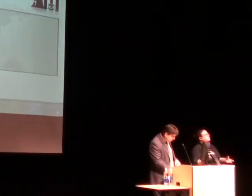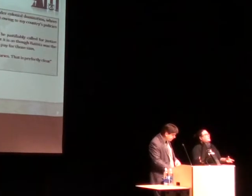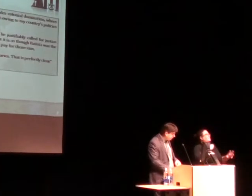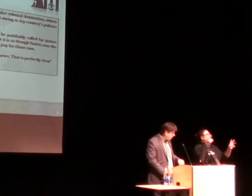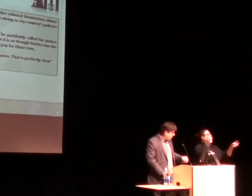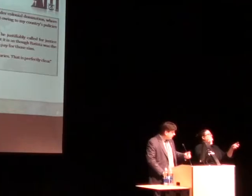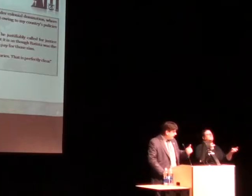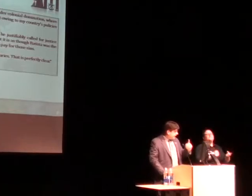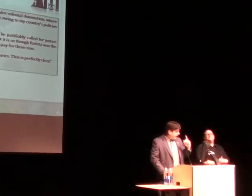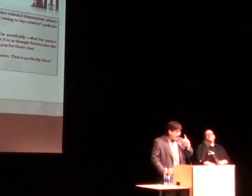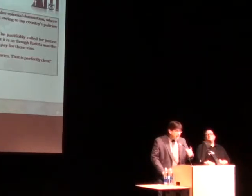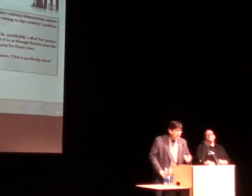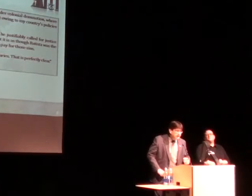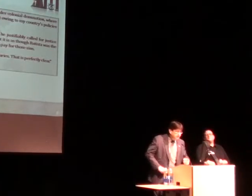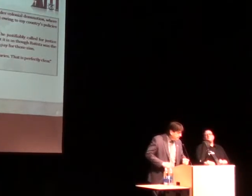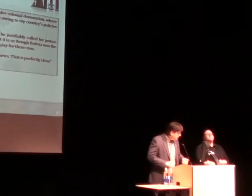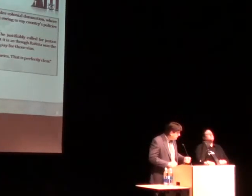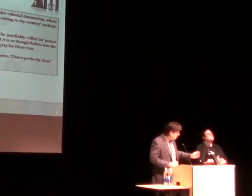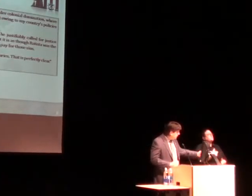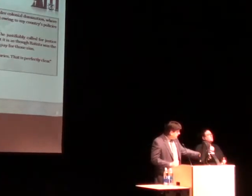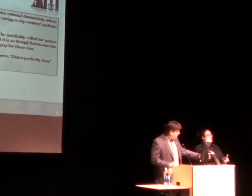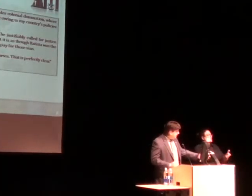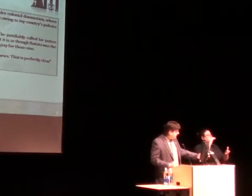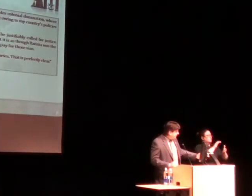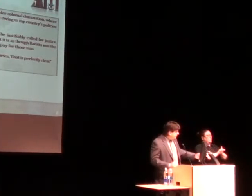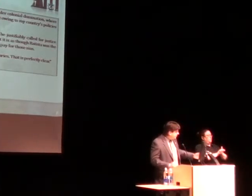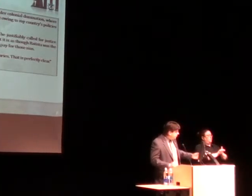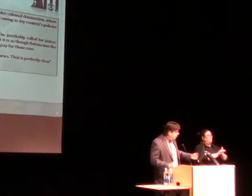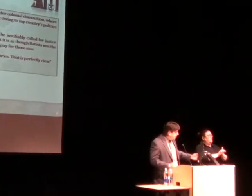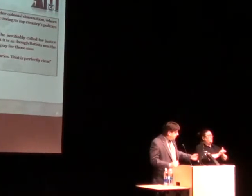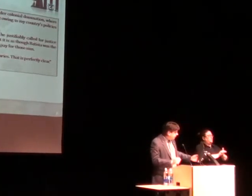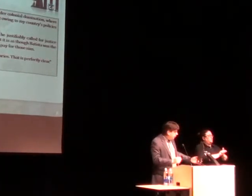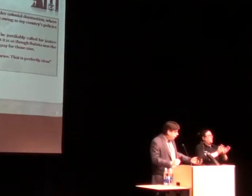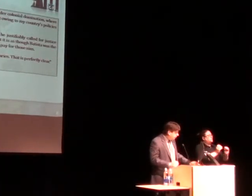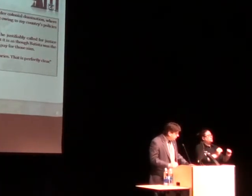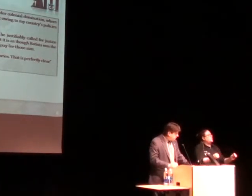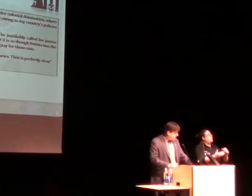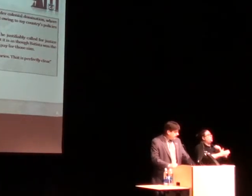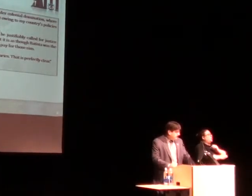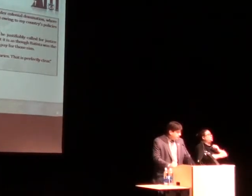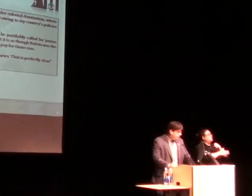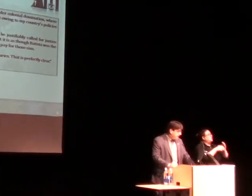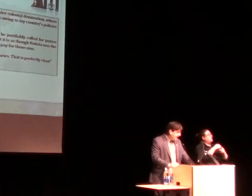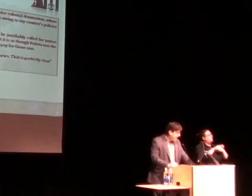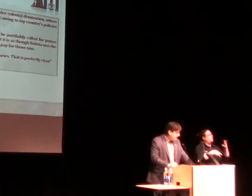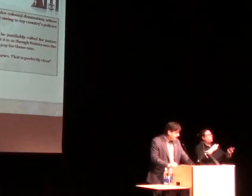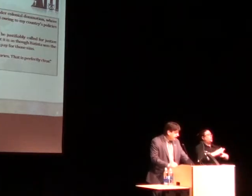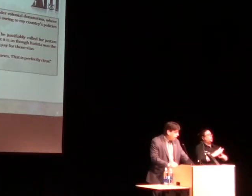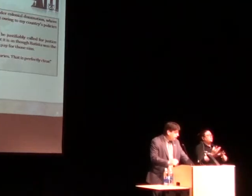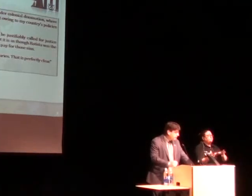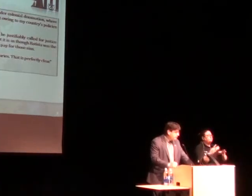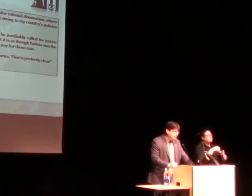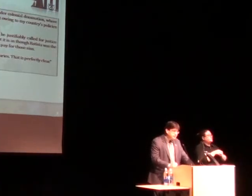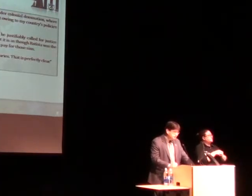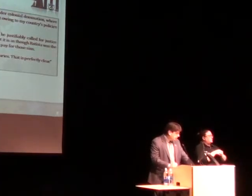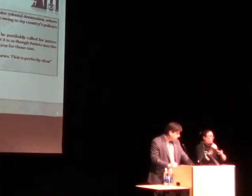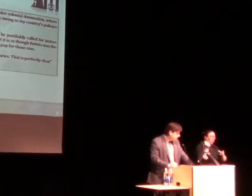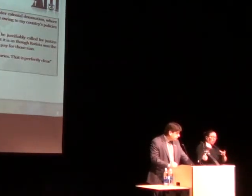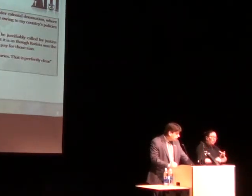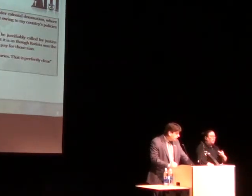quote. I believe that there is no country in the world, including any and all the